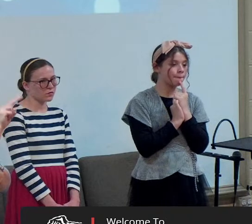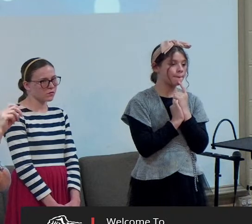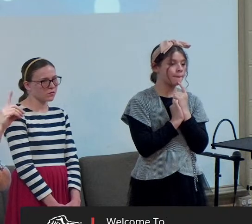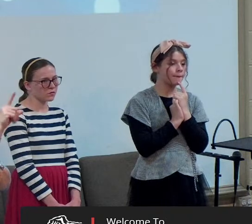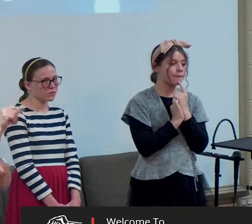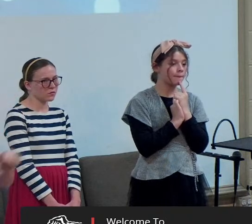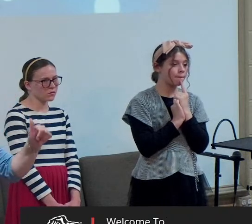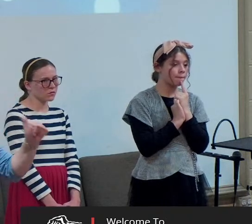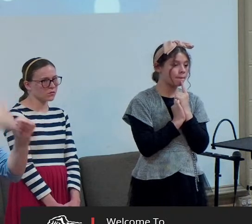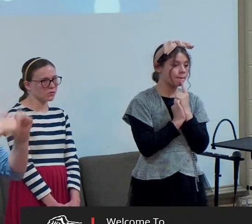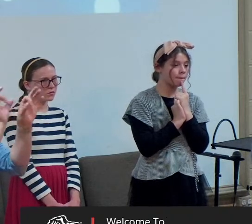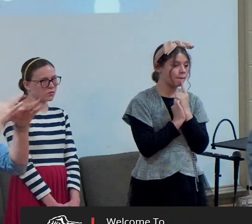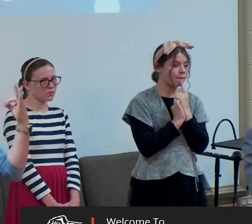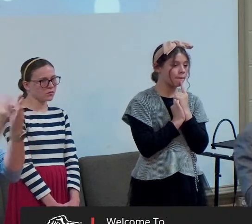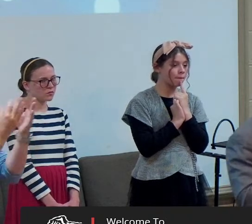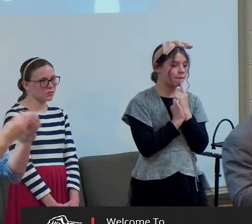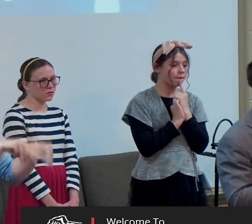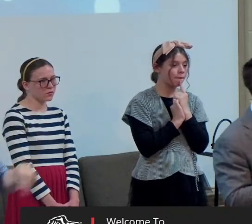Okay.